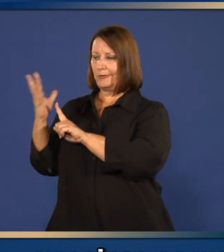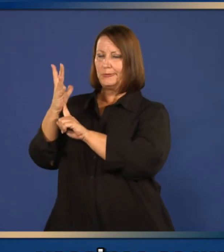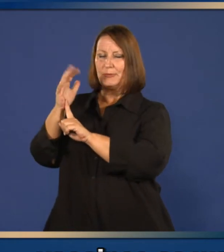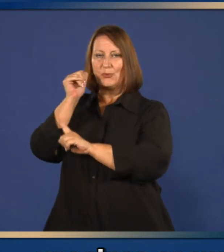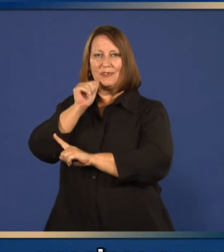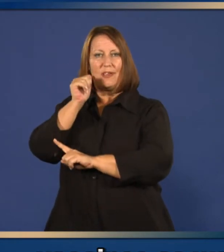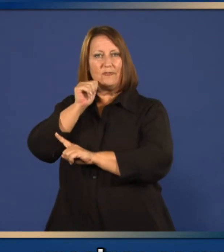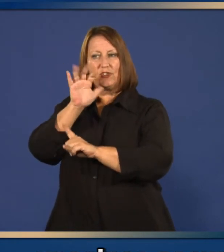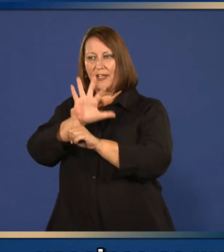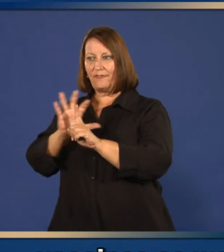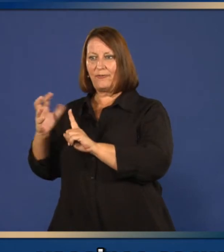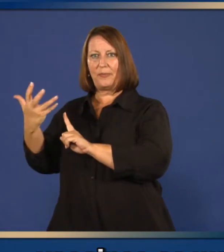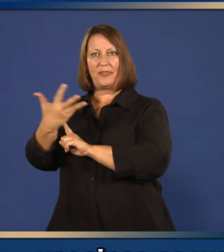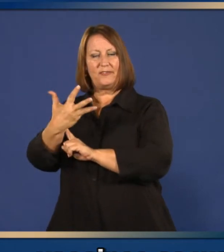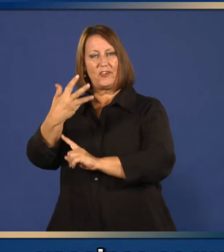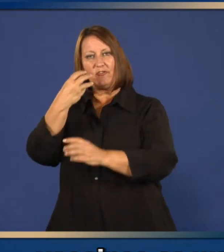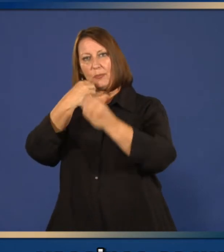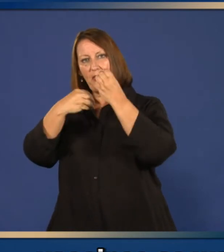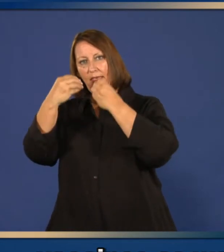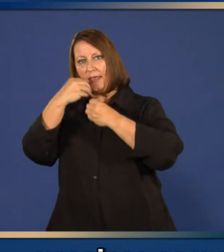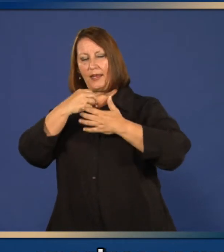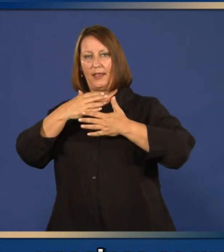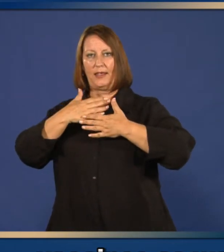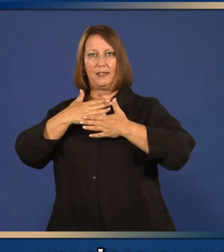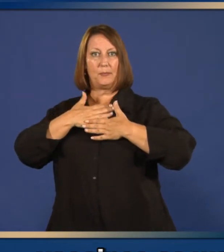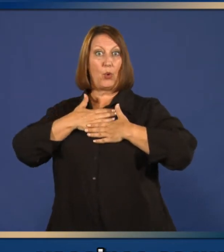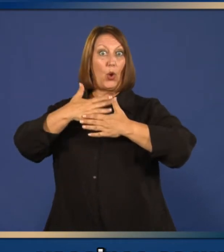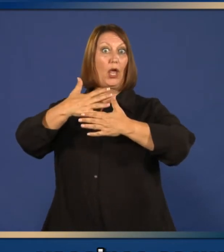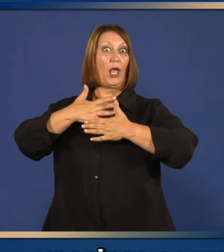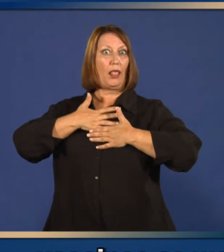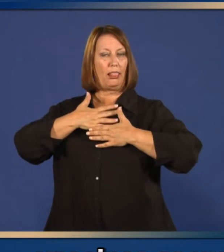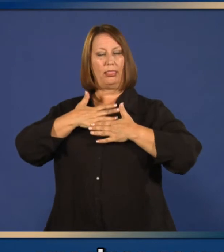eating, breathing, and playing.